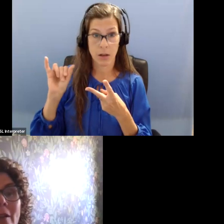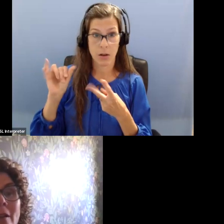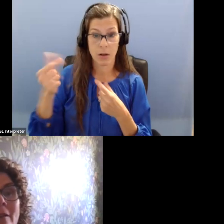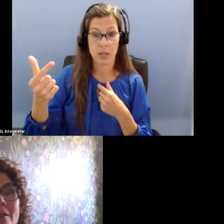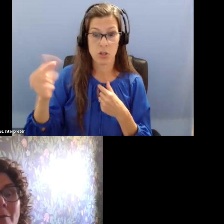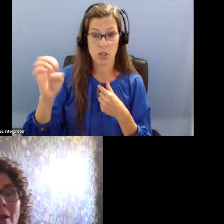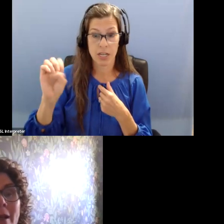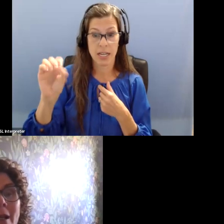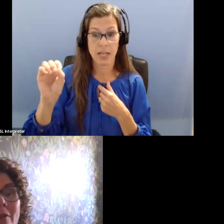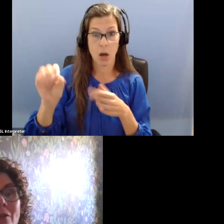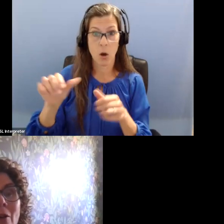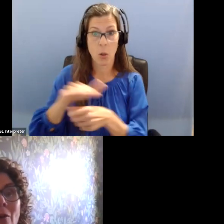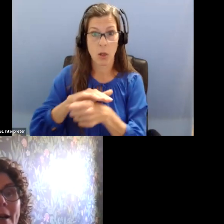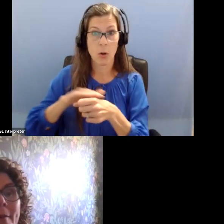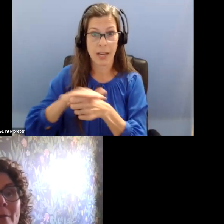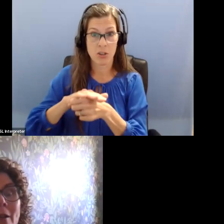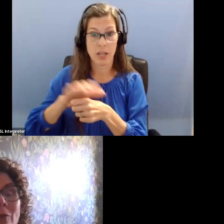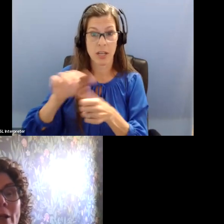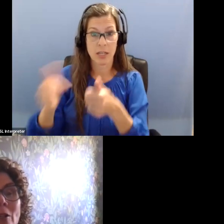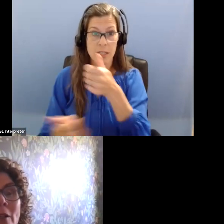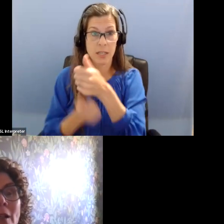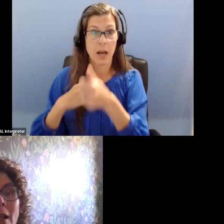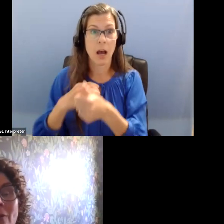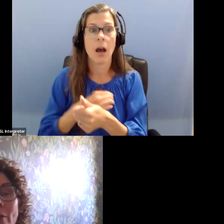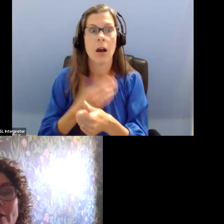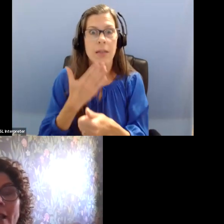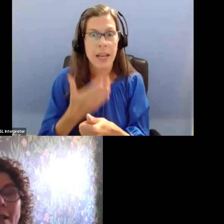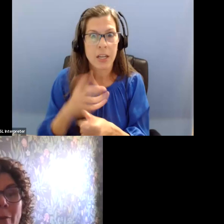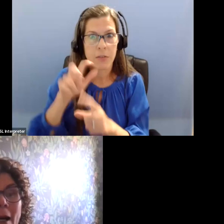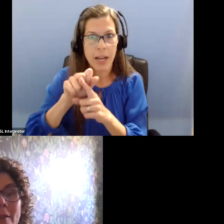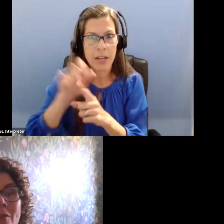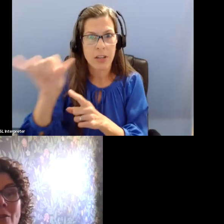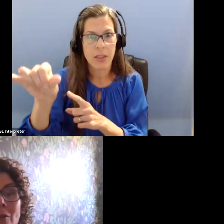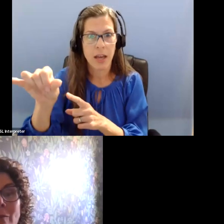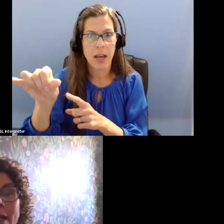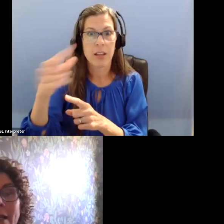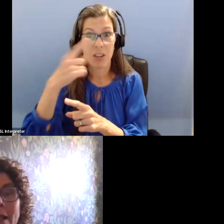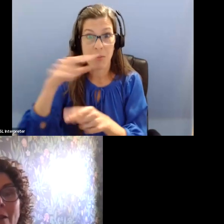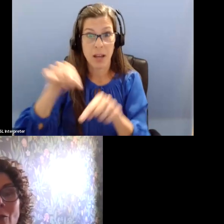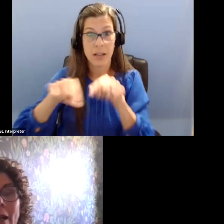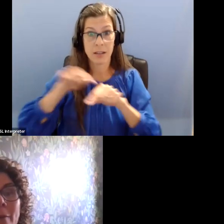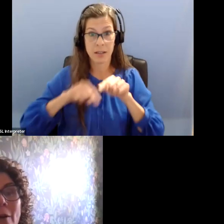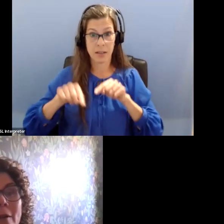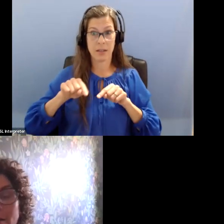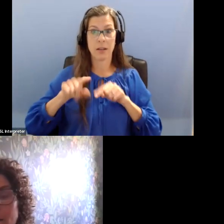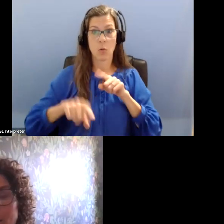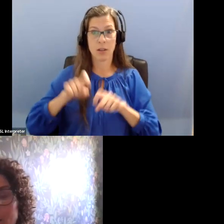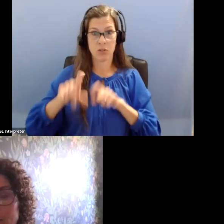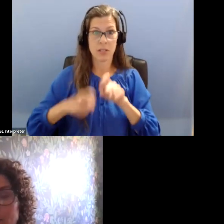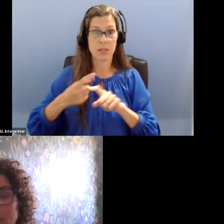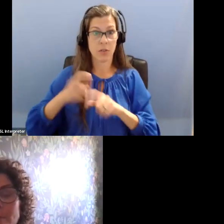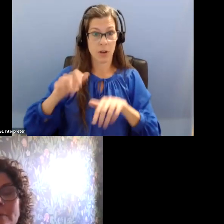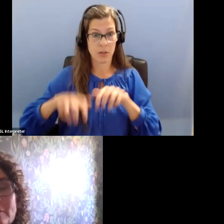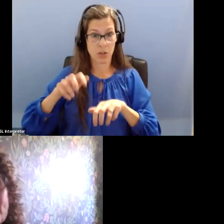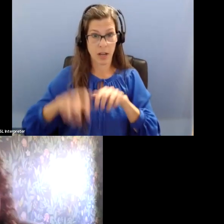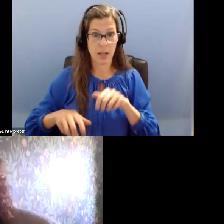geolocation subcommittee. So, thank you for catching those. If we could kick it back to Megan and or Amber.